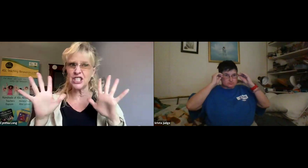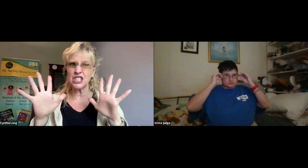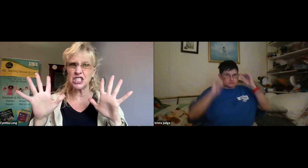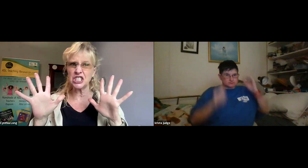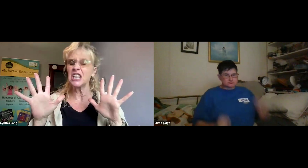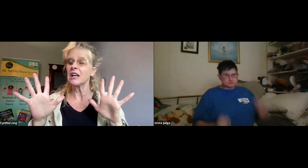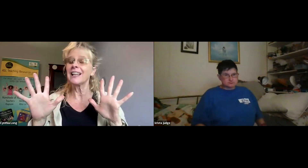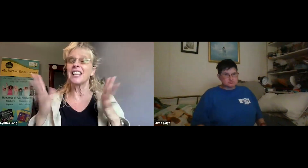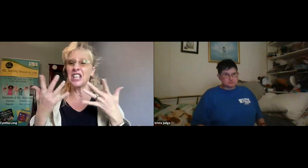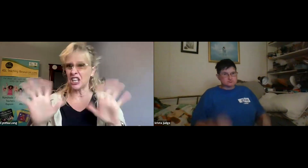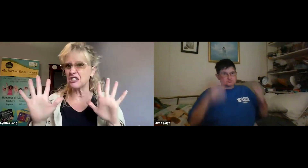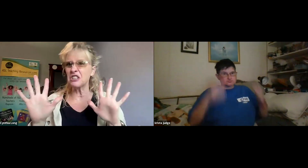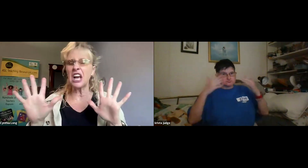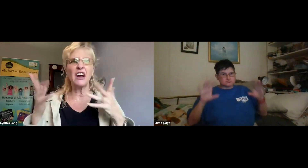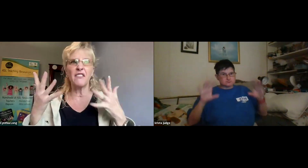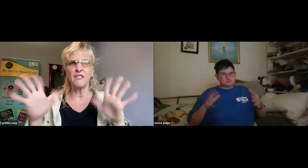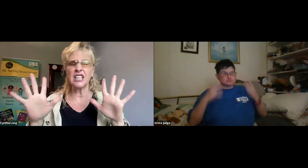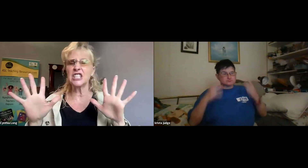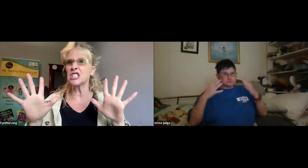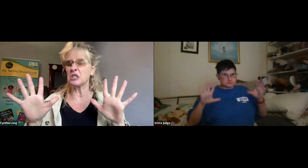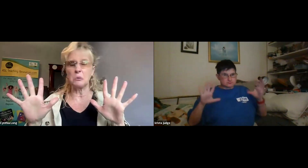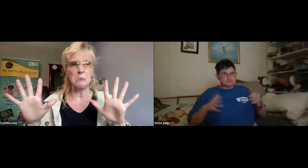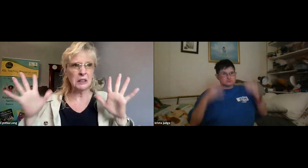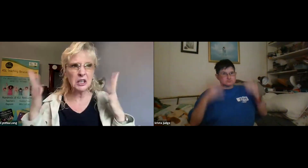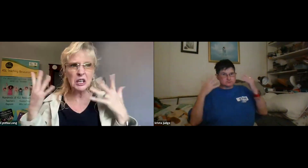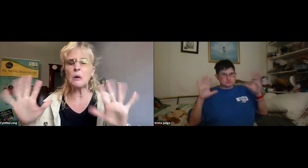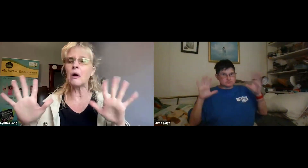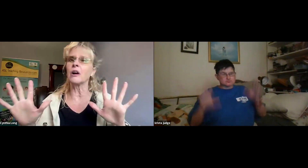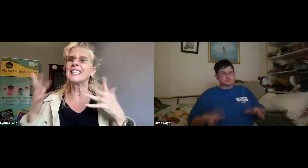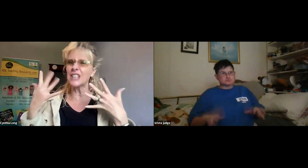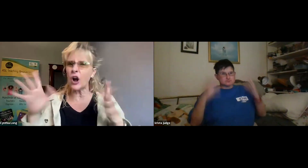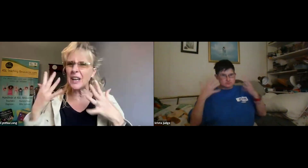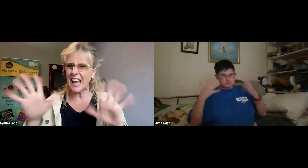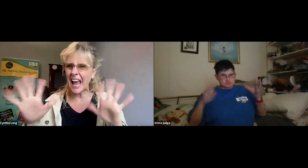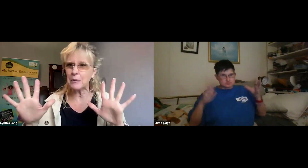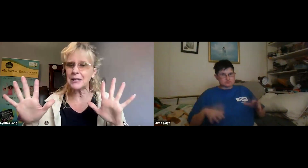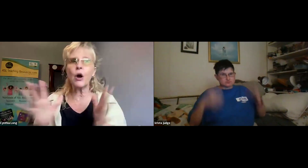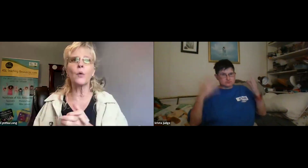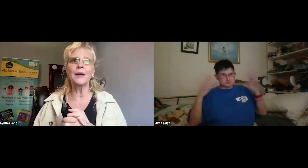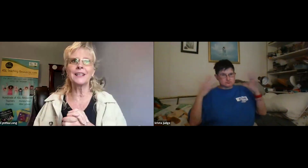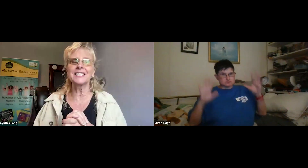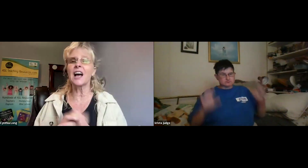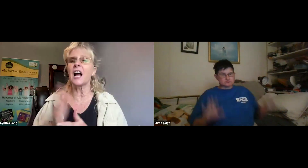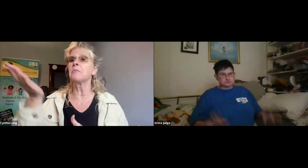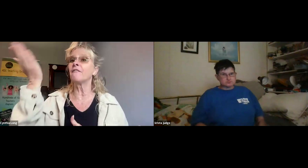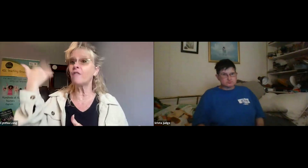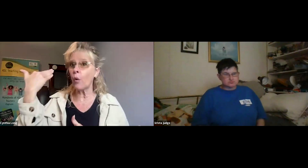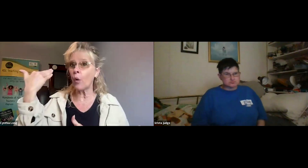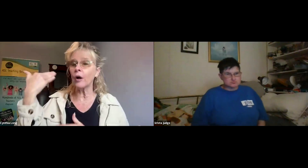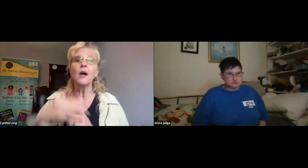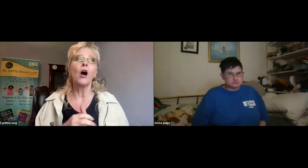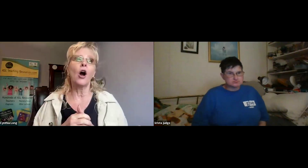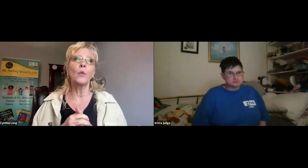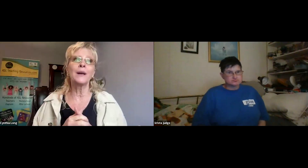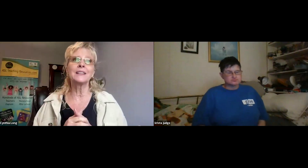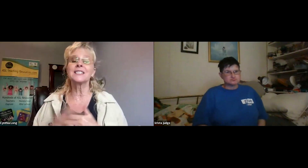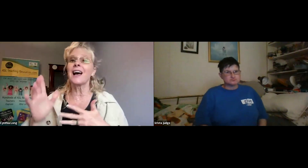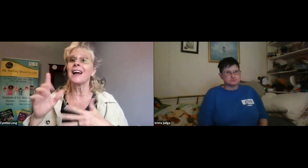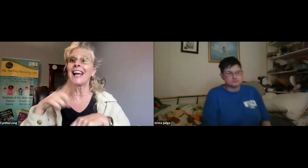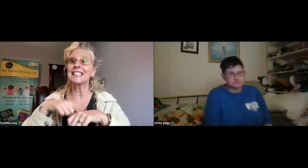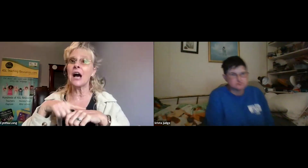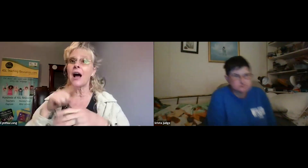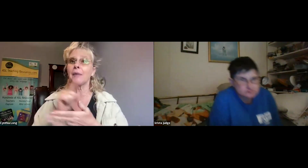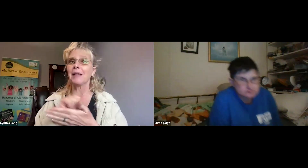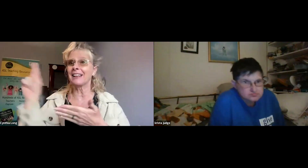finished like yesterday, or finished 2 months ago, or it's already happened, or we can sign before, or we